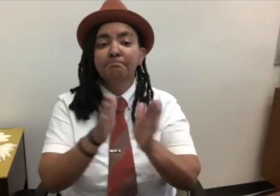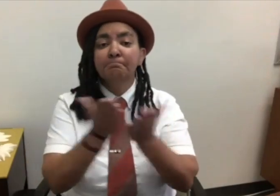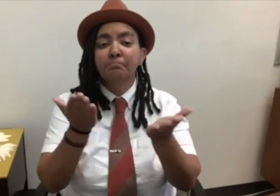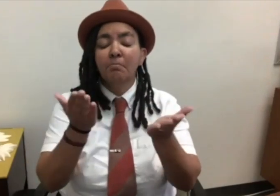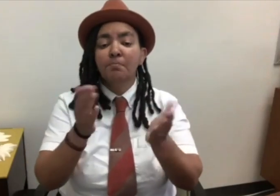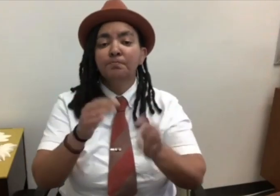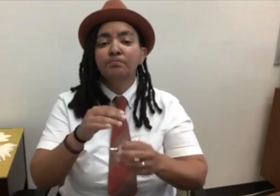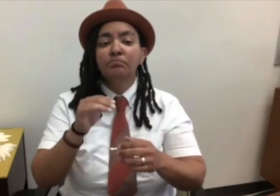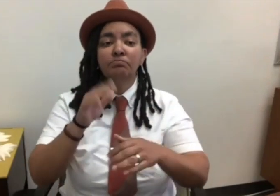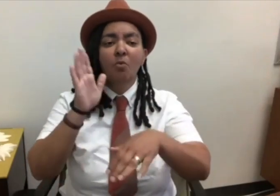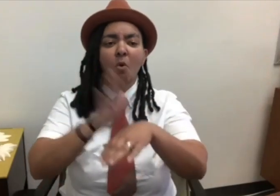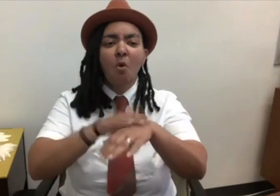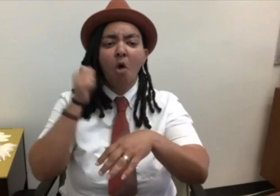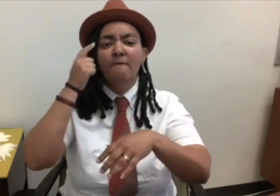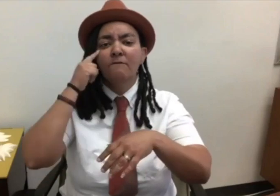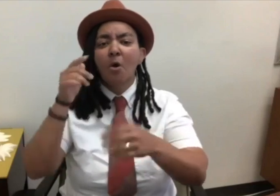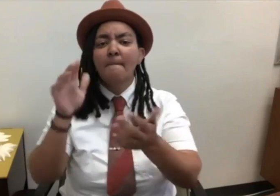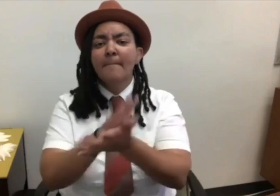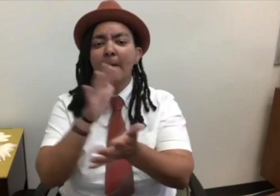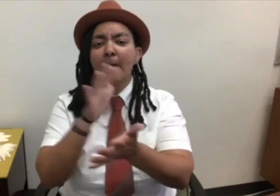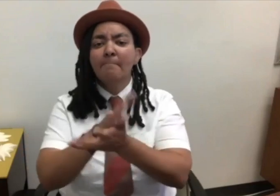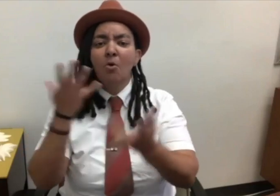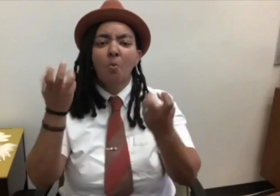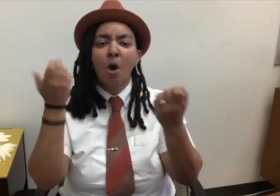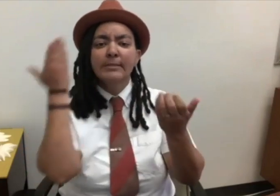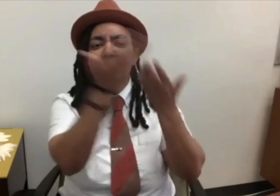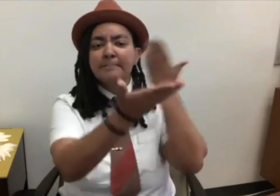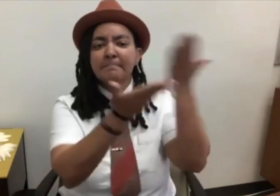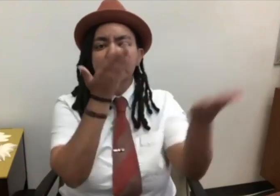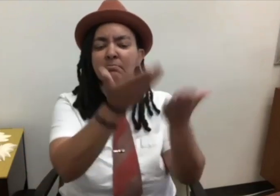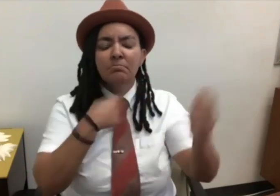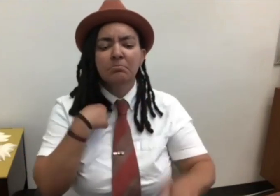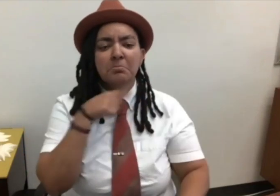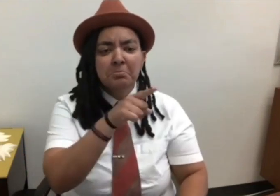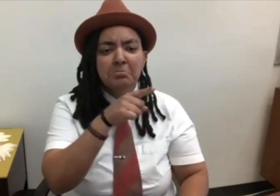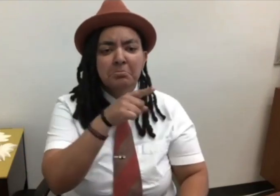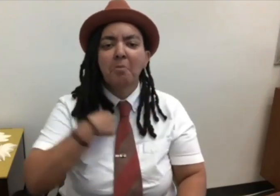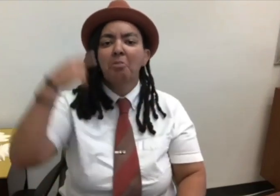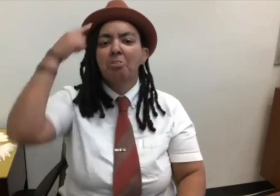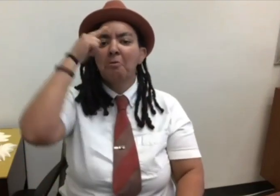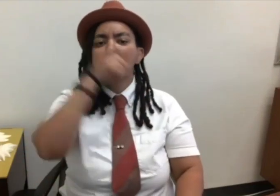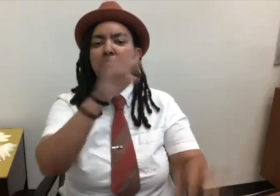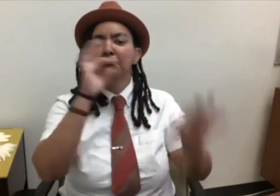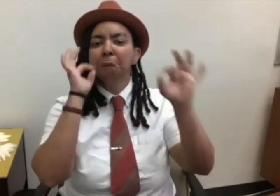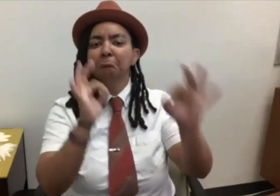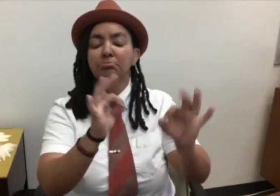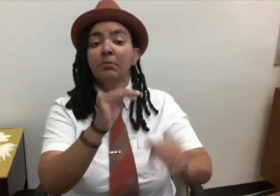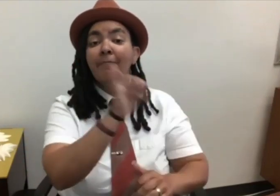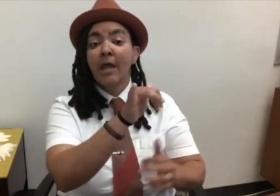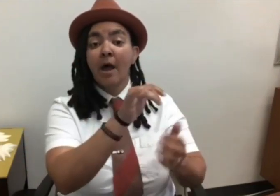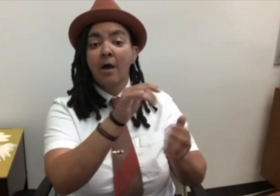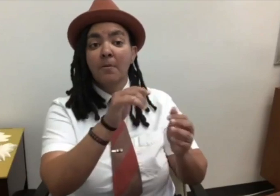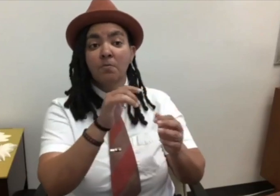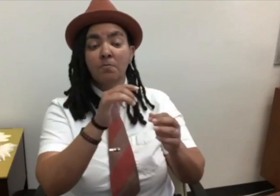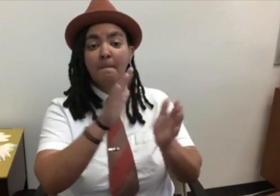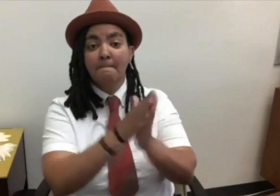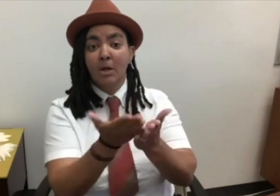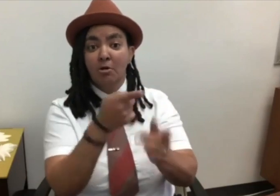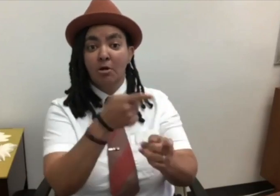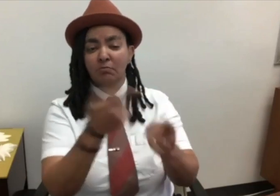yet. But then there was one publication that was looking for submissions. And I thought that what I was writing would